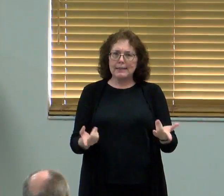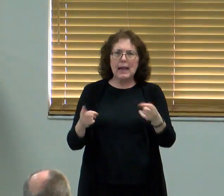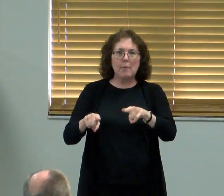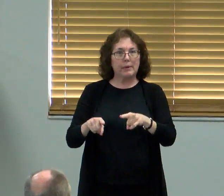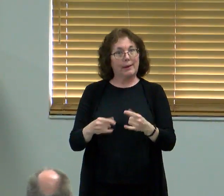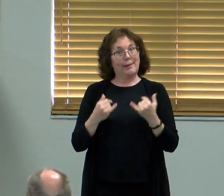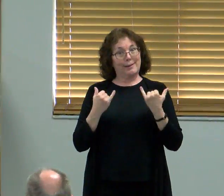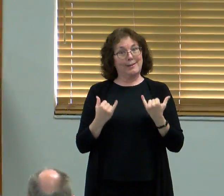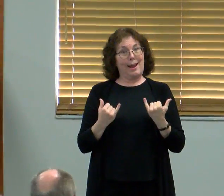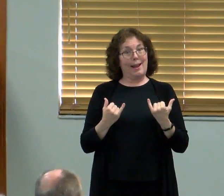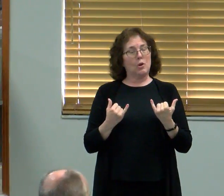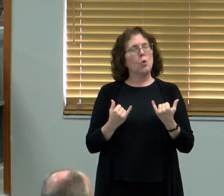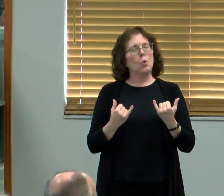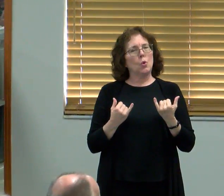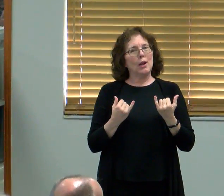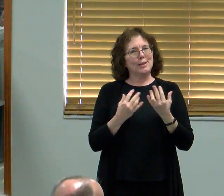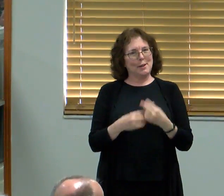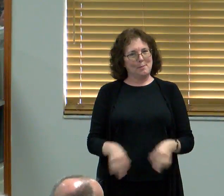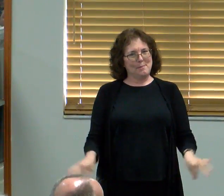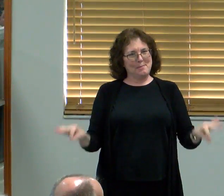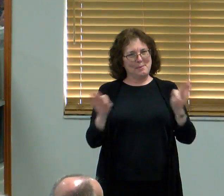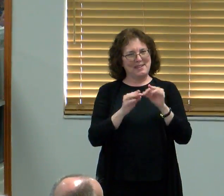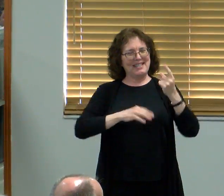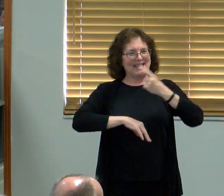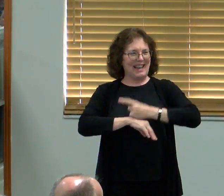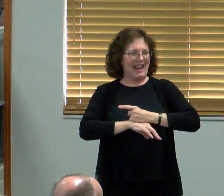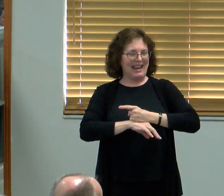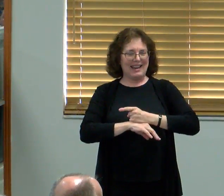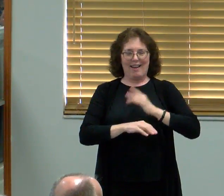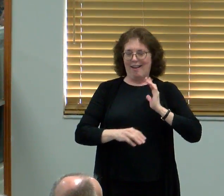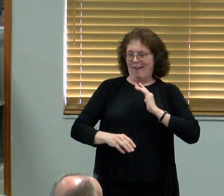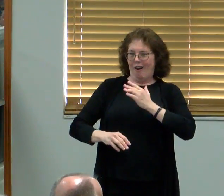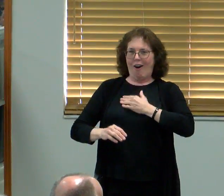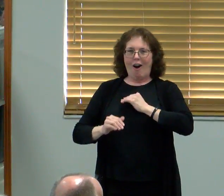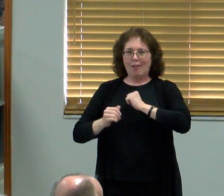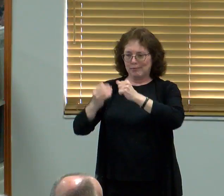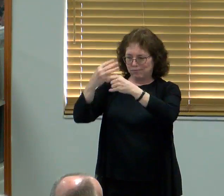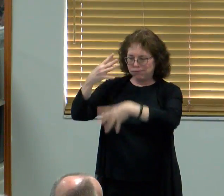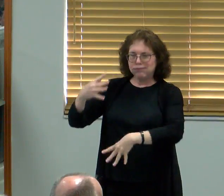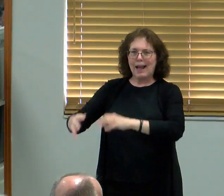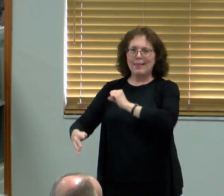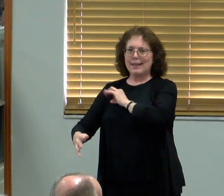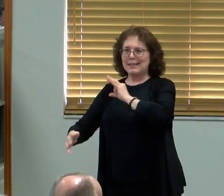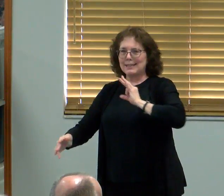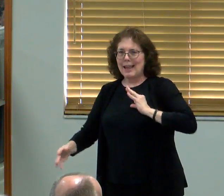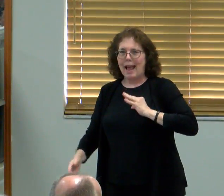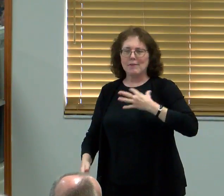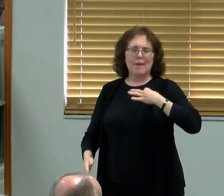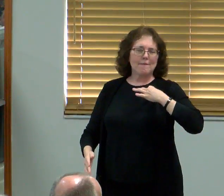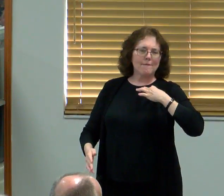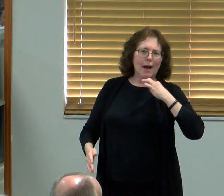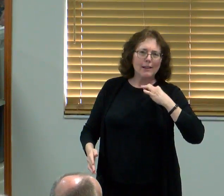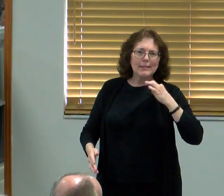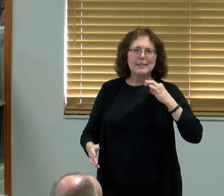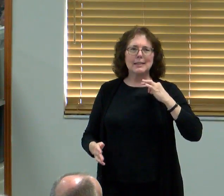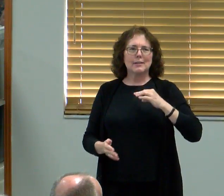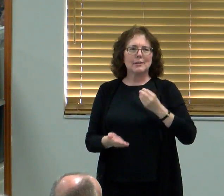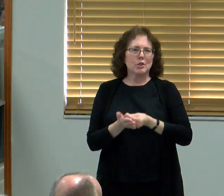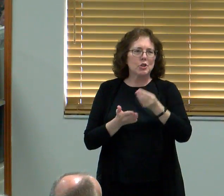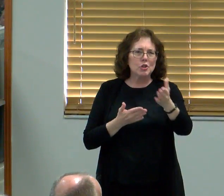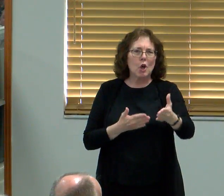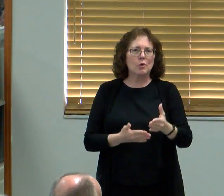Today is a big day, and one that our graduates, puppy raisers, donors, volunteers, and staff work really hard to make